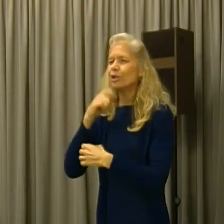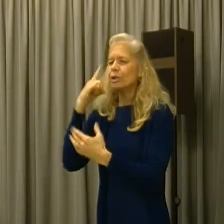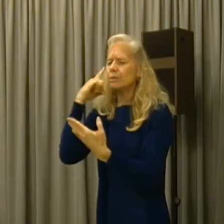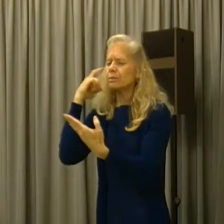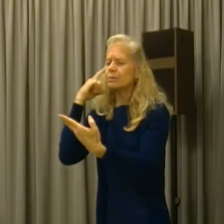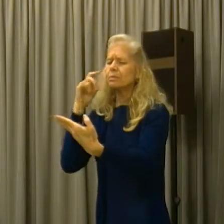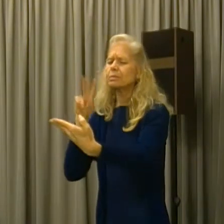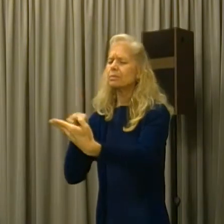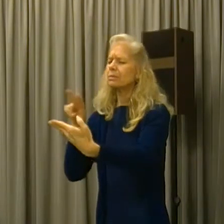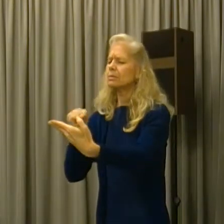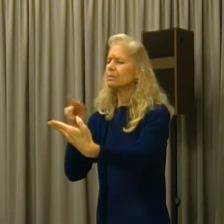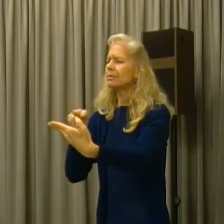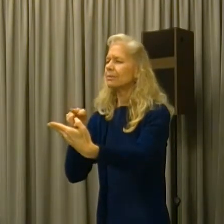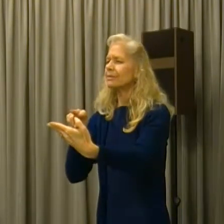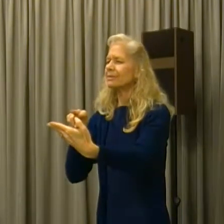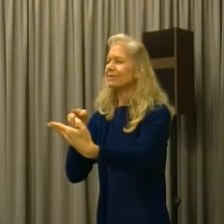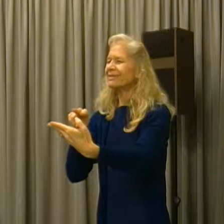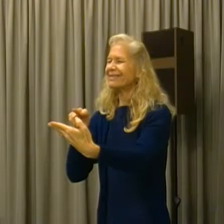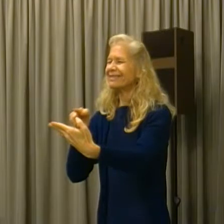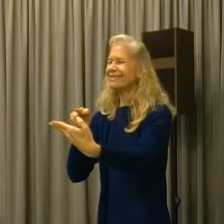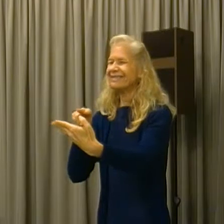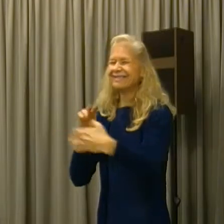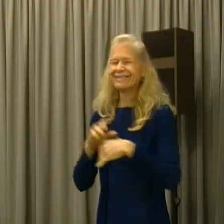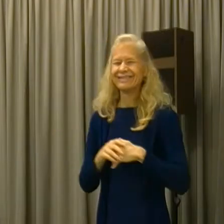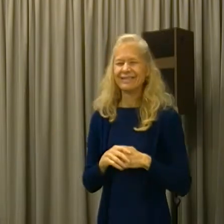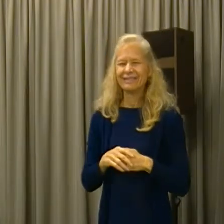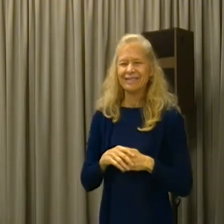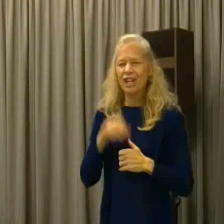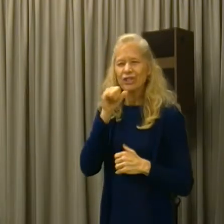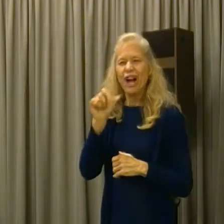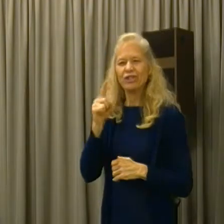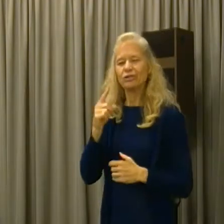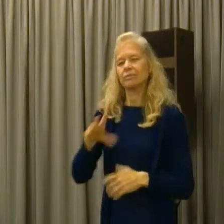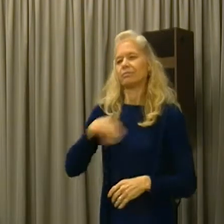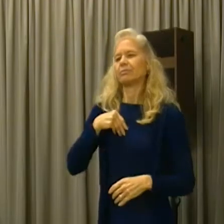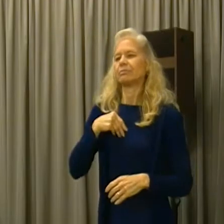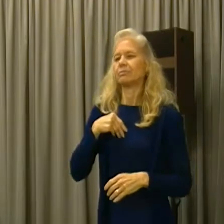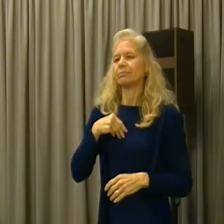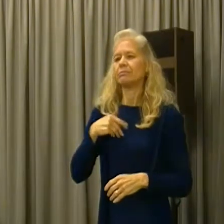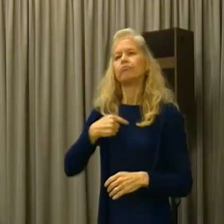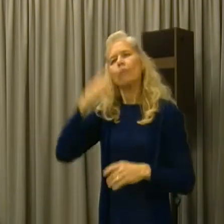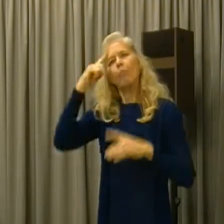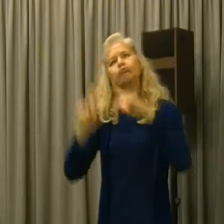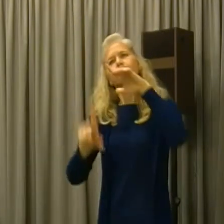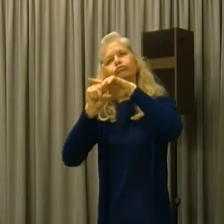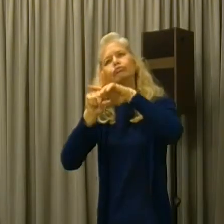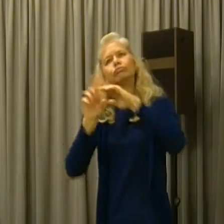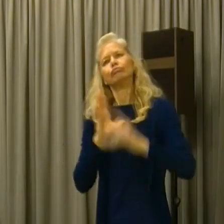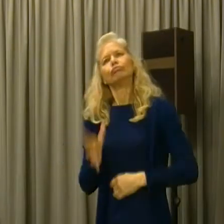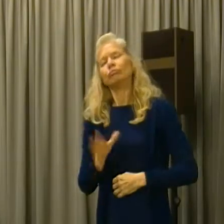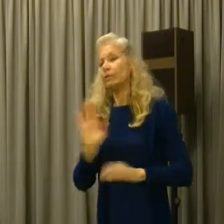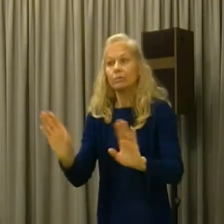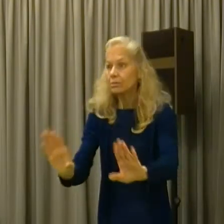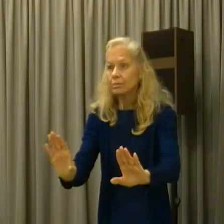always proceeds from wrong thinking. And so we need to take that time to consider our thoughts.